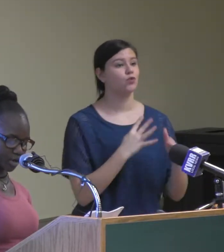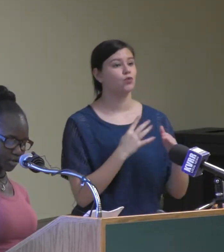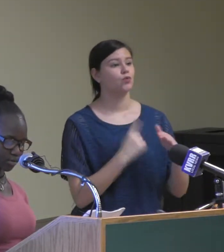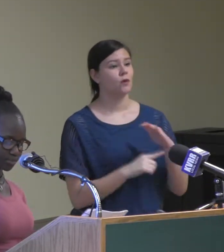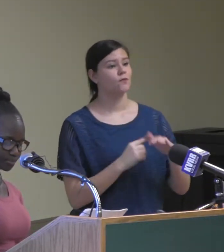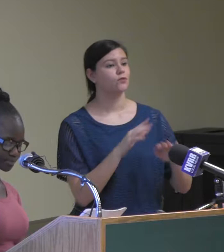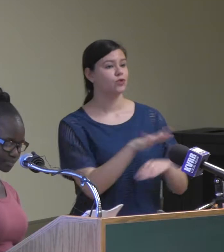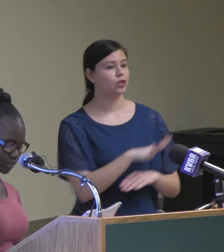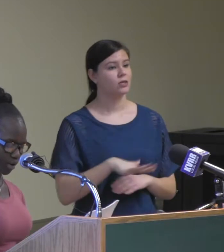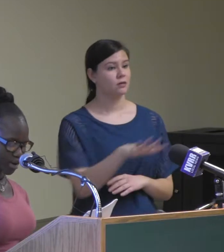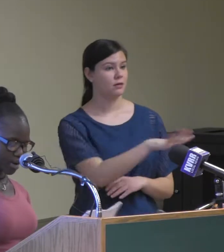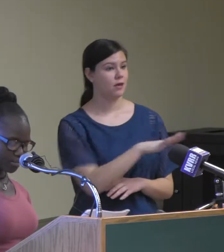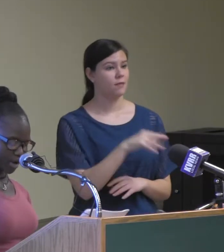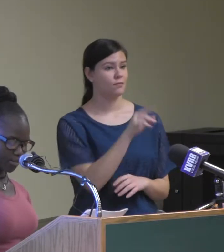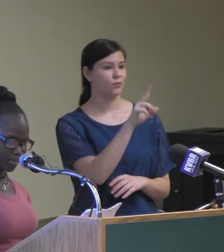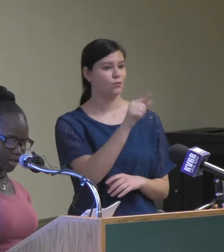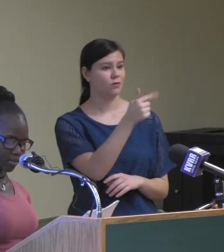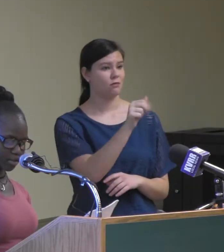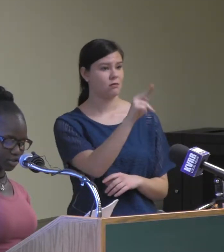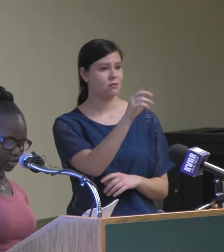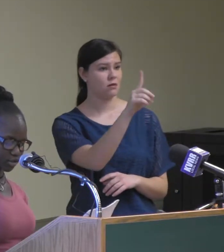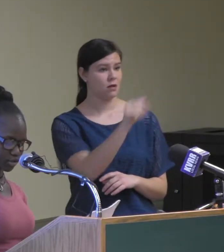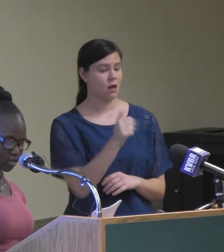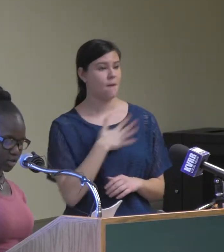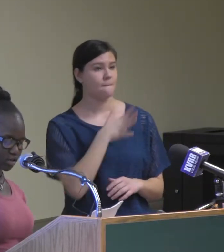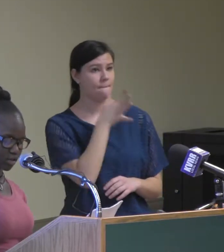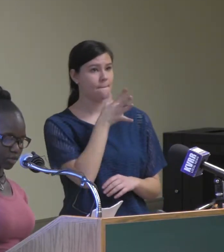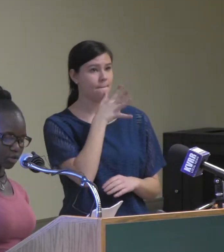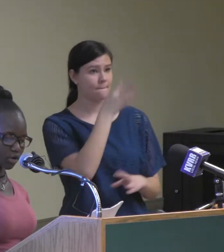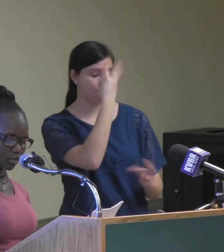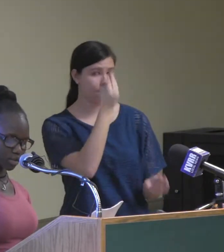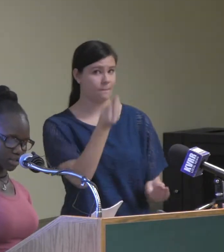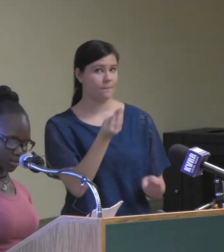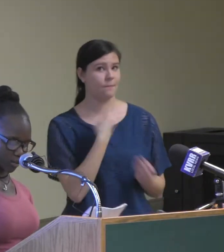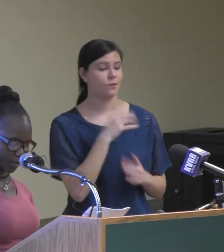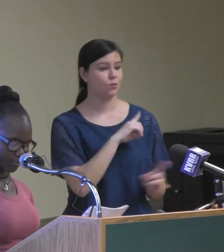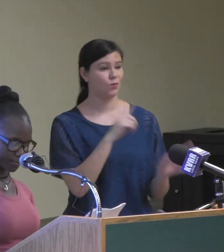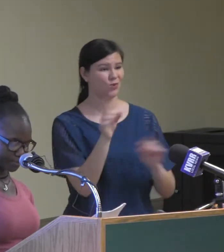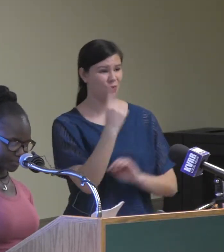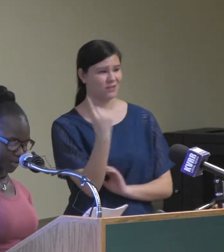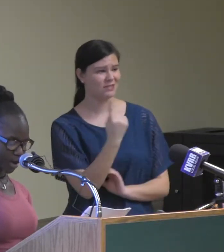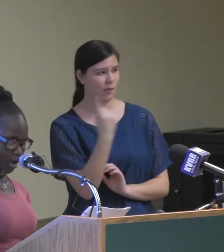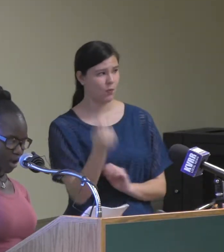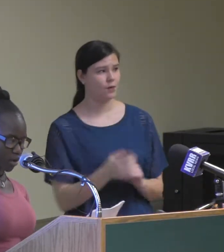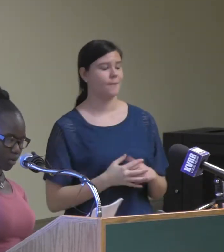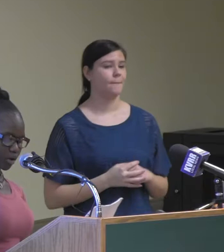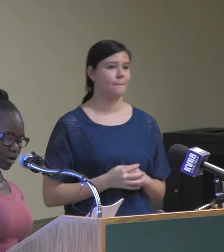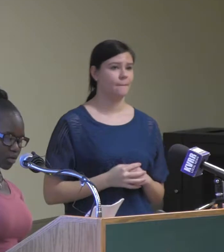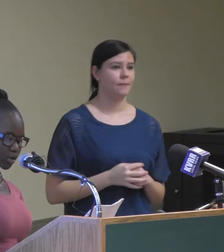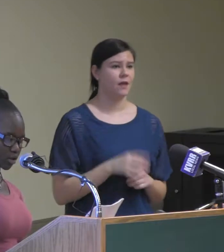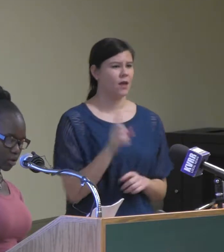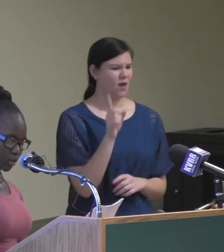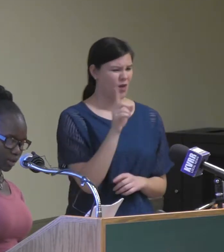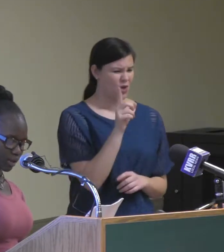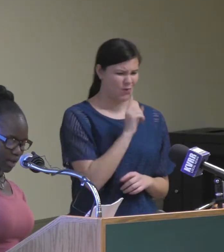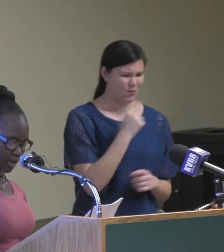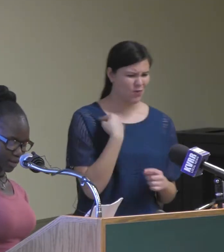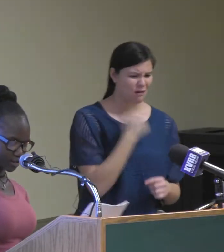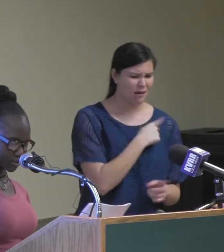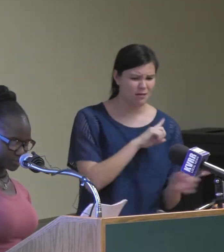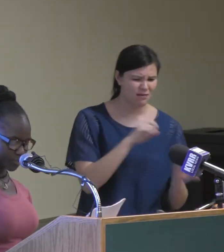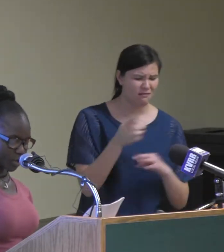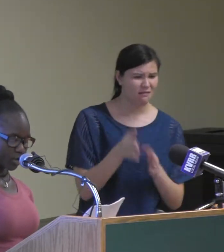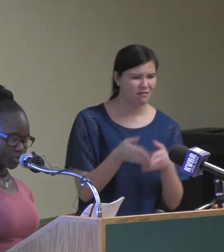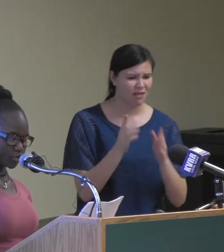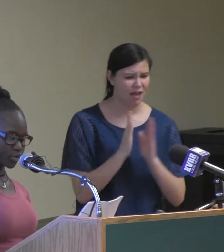in Uganda. My mom came and told us that we were going somewhere. Where are we going? I